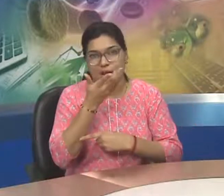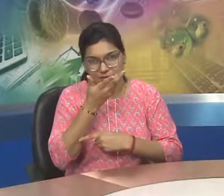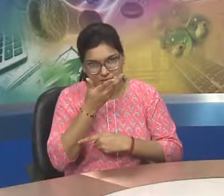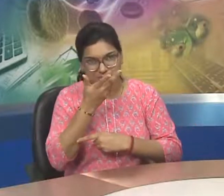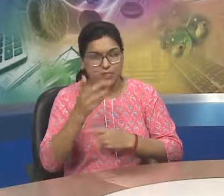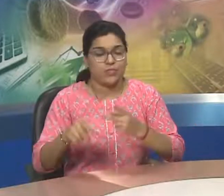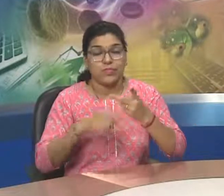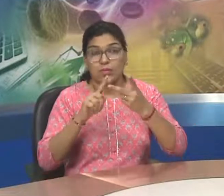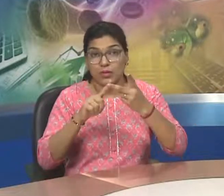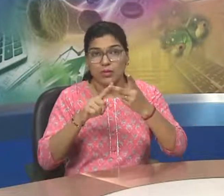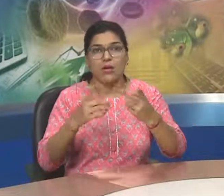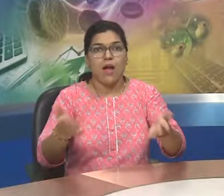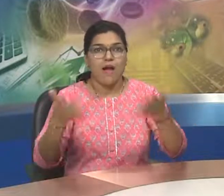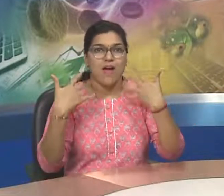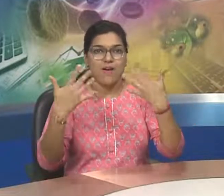First, presence of water.